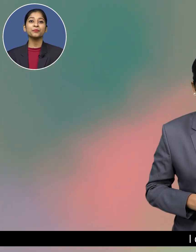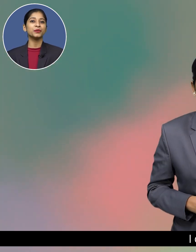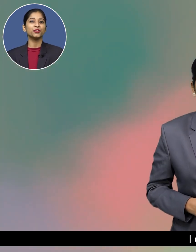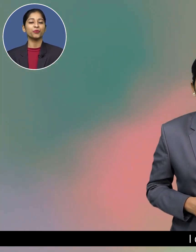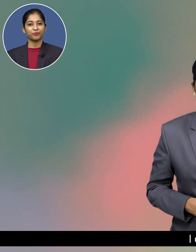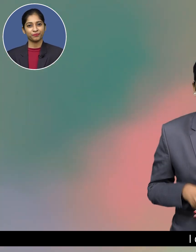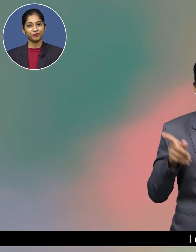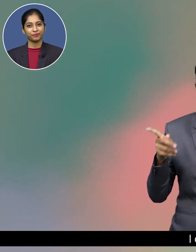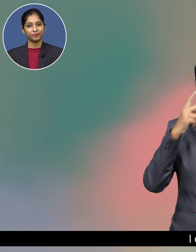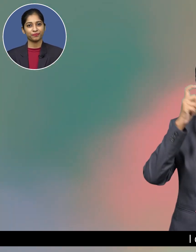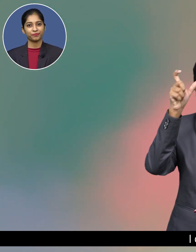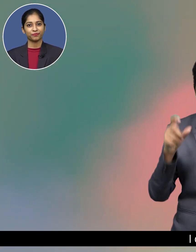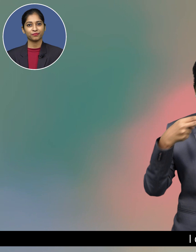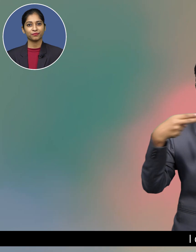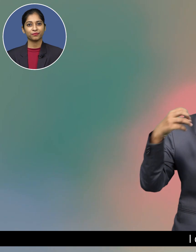I am Bindu.